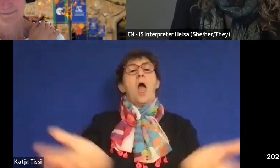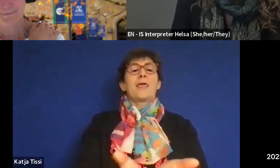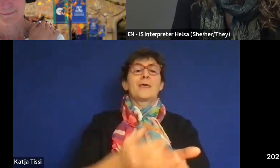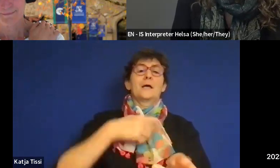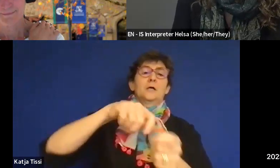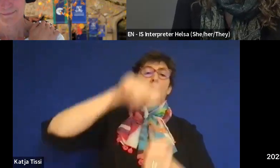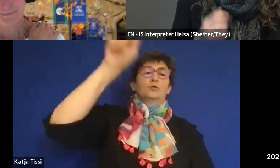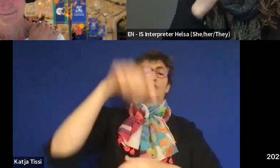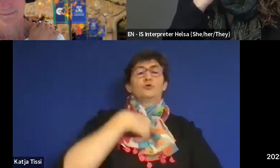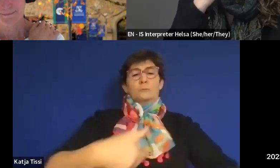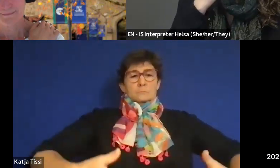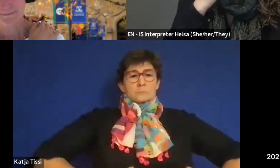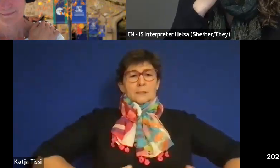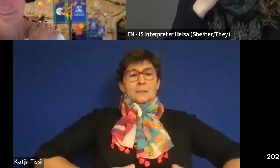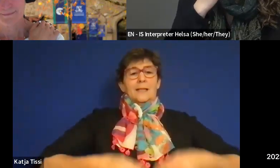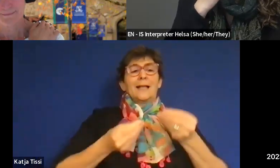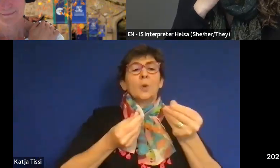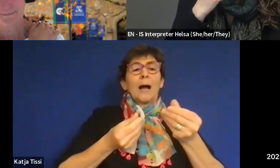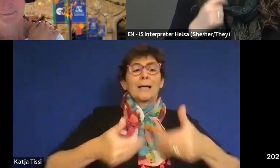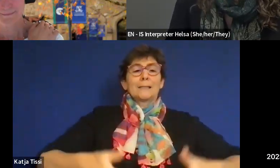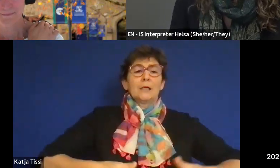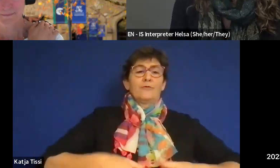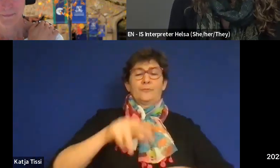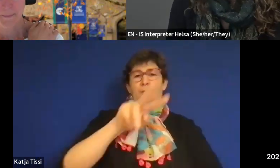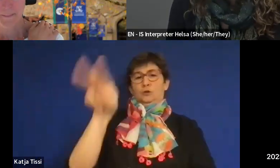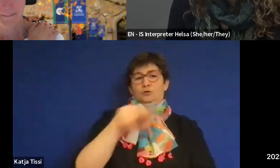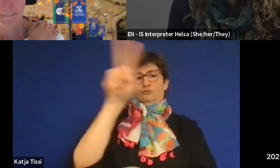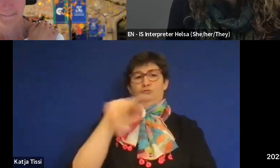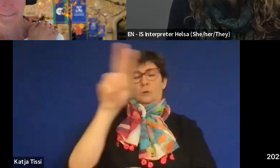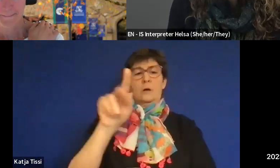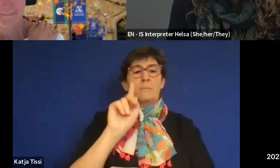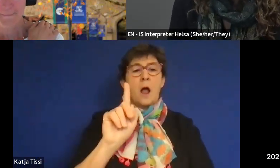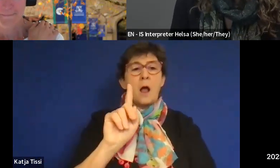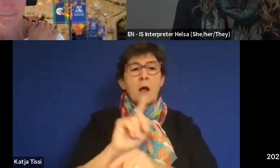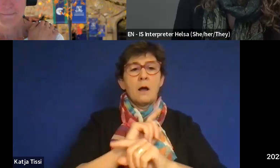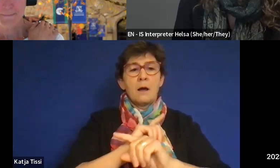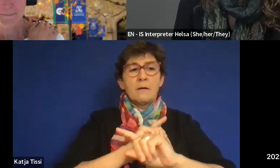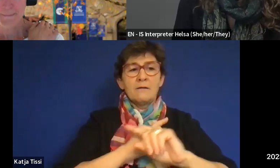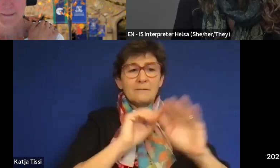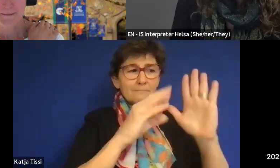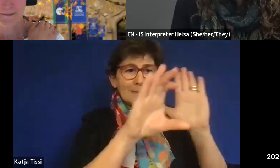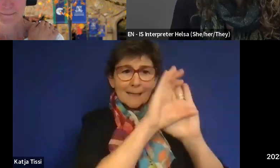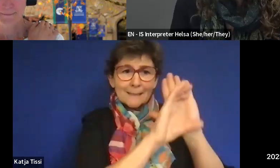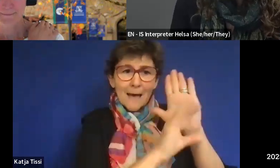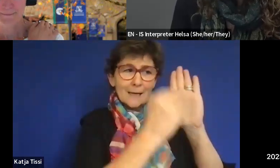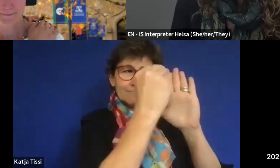I think that we do have sort of a general intuitive sense of what is